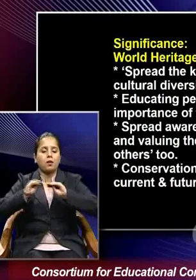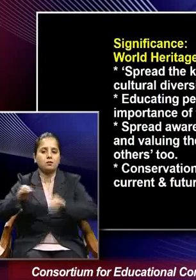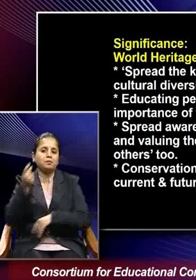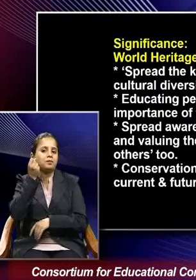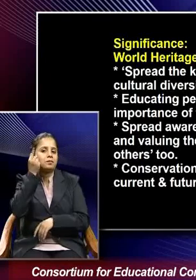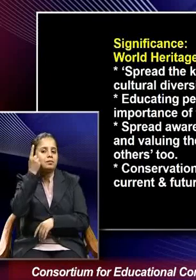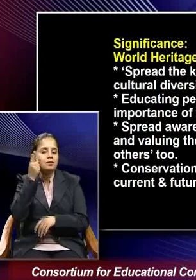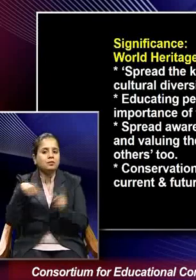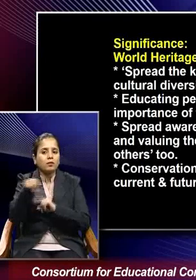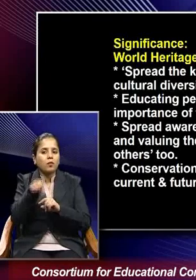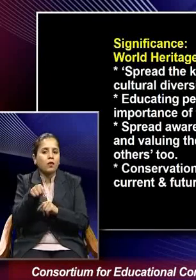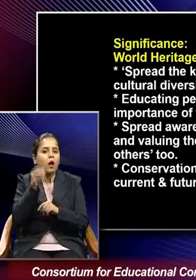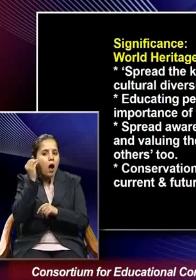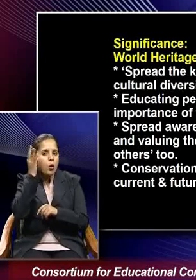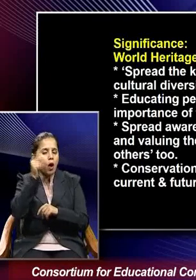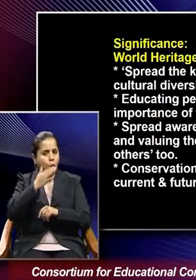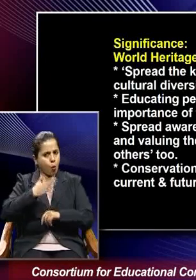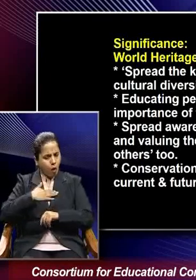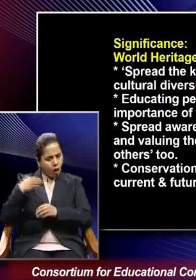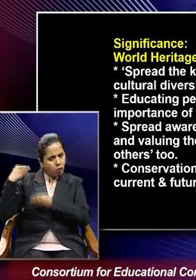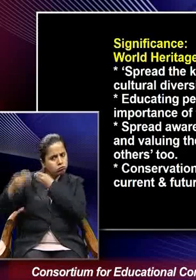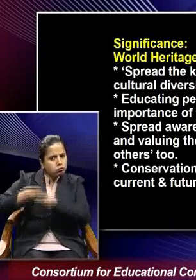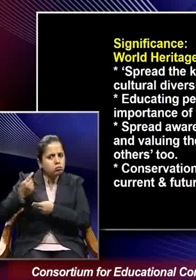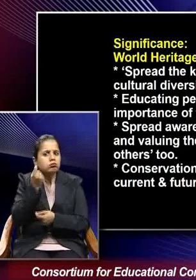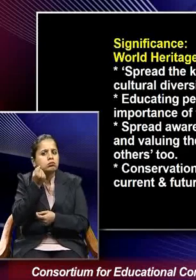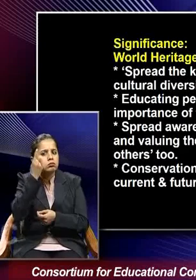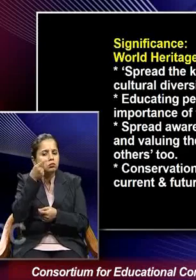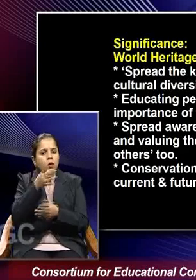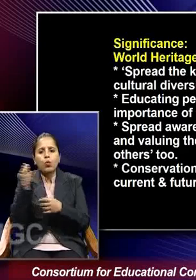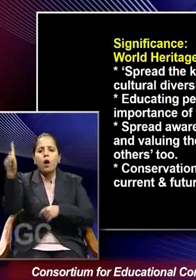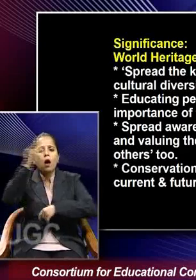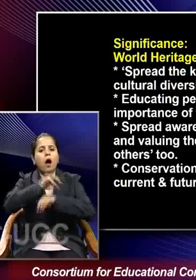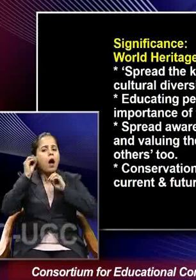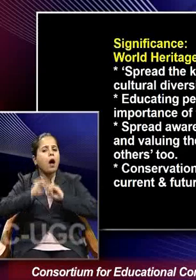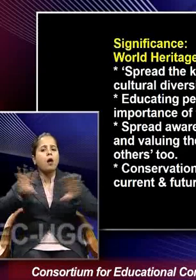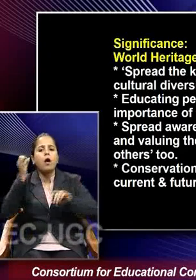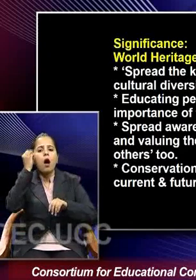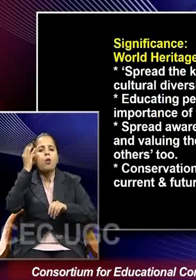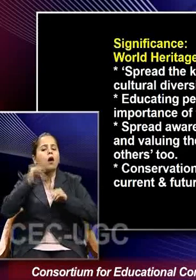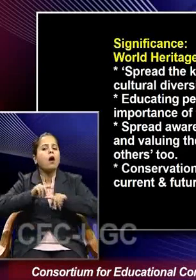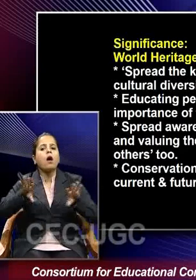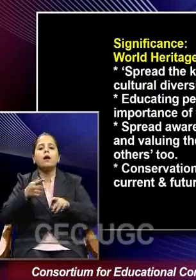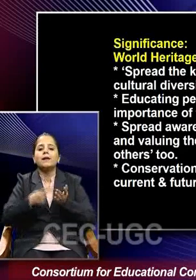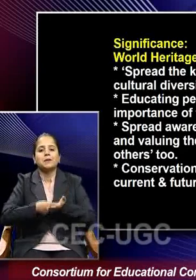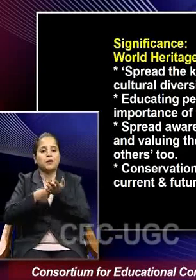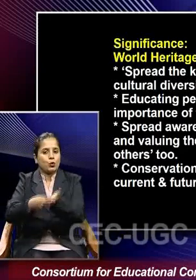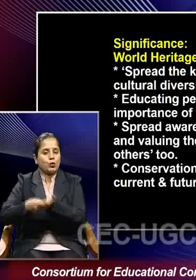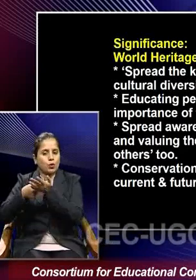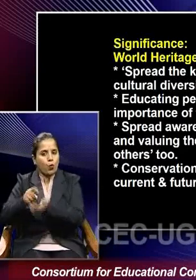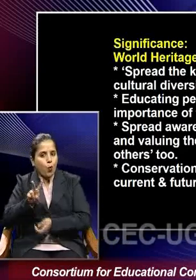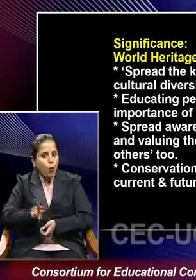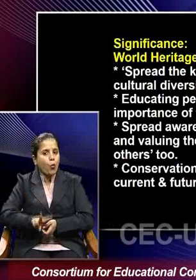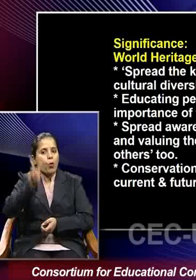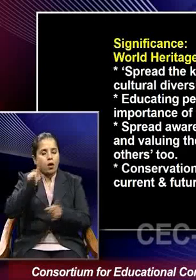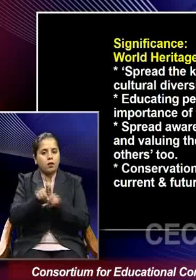about the importance of their own heritage. The day attempts to spread awareness about respecting and